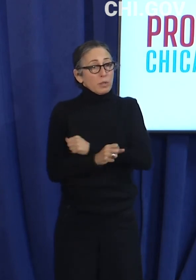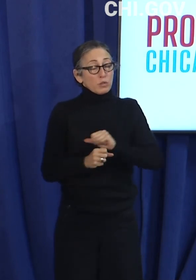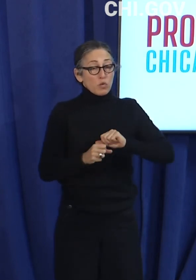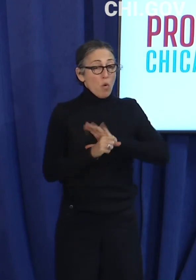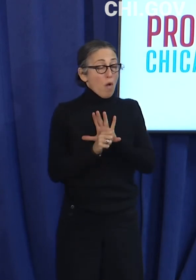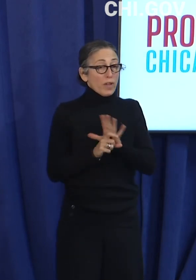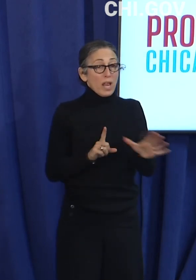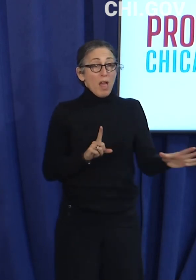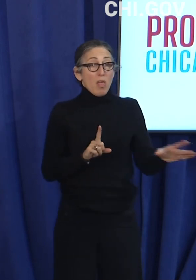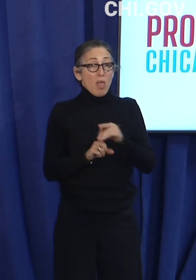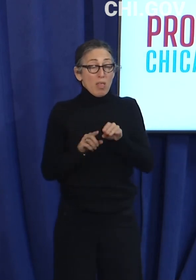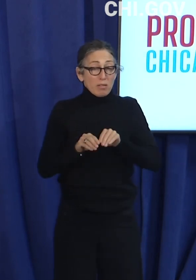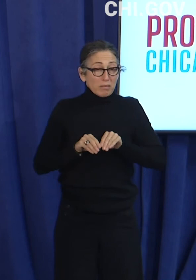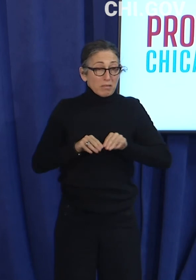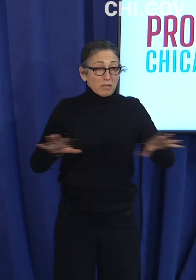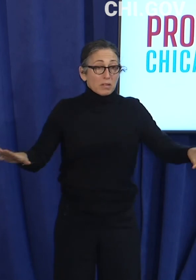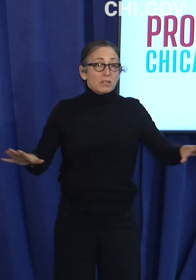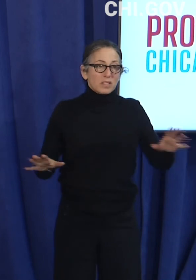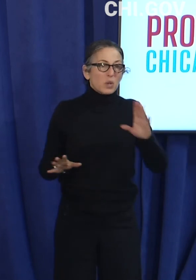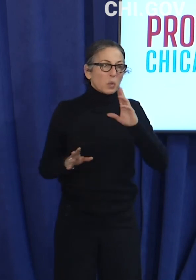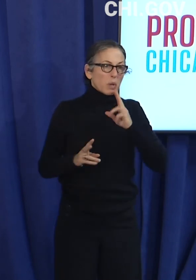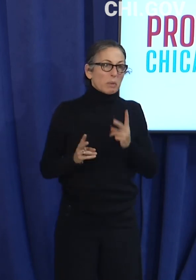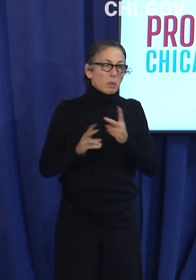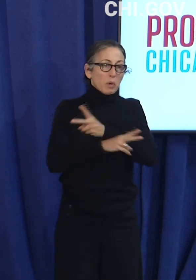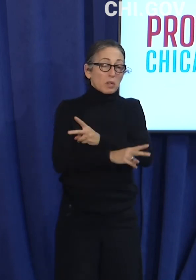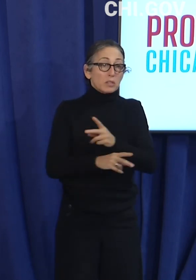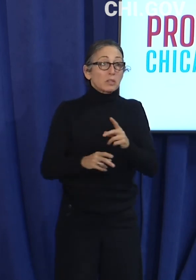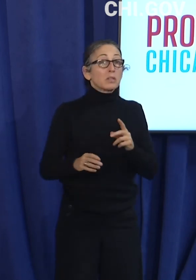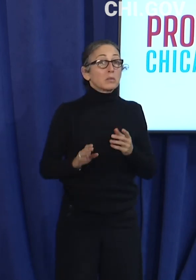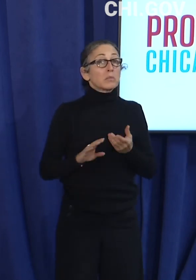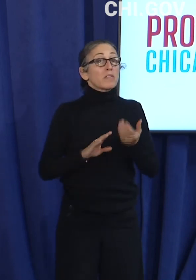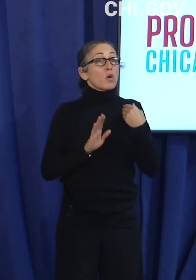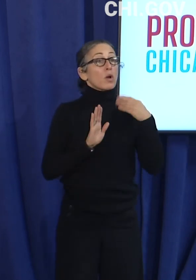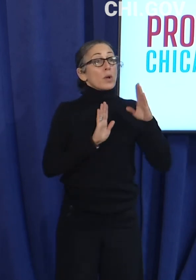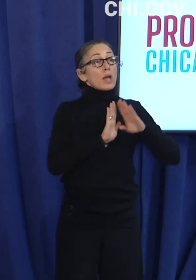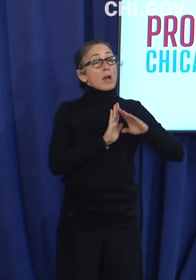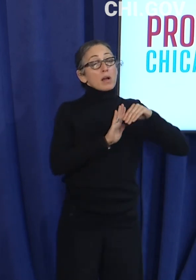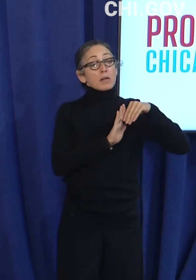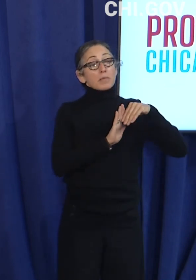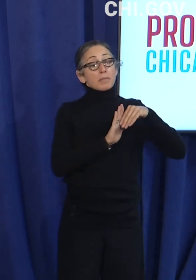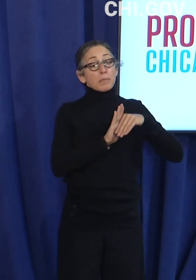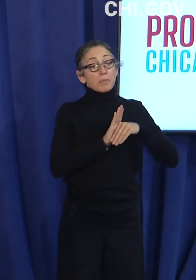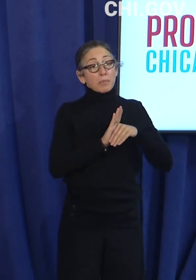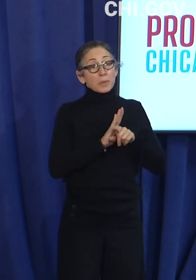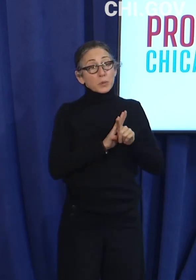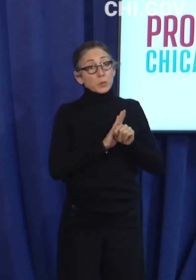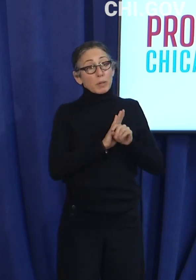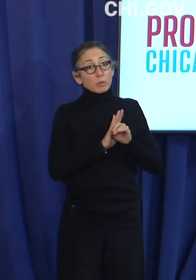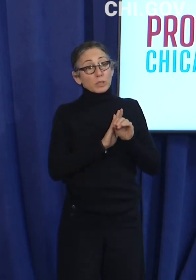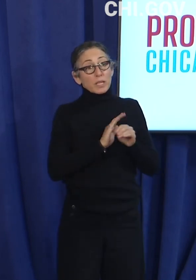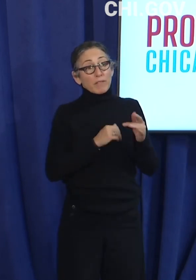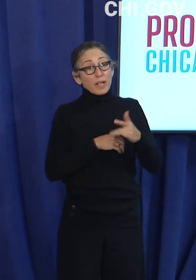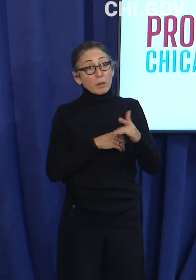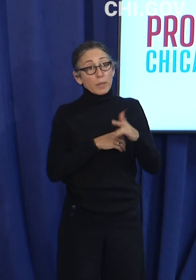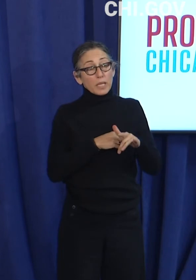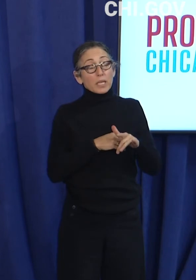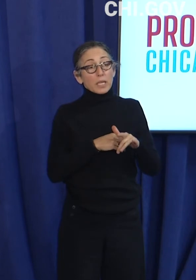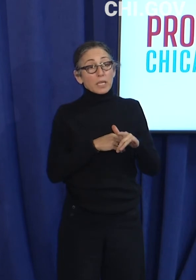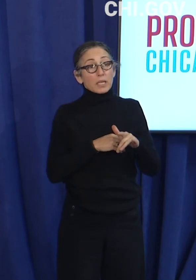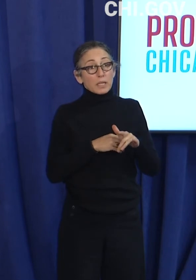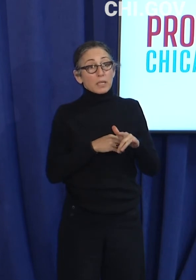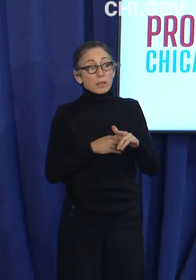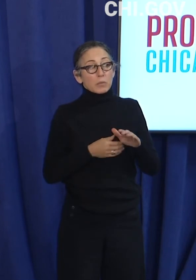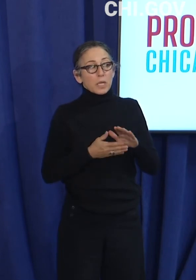potential to sort of hit them even further. We had dipped down to as low as just around that 20% availability mark, and we start to get